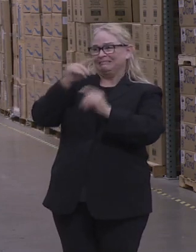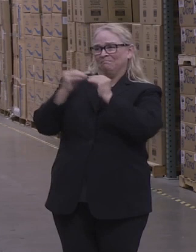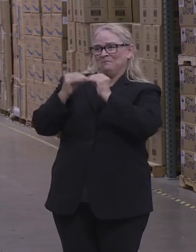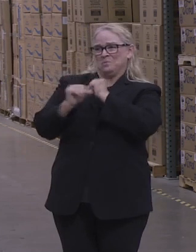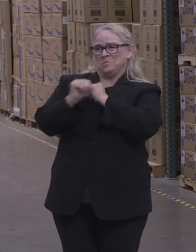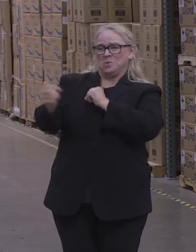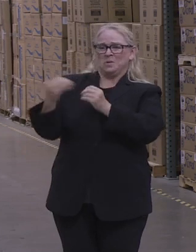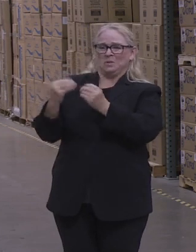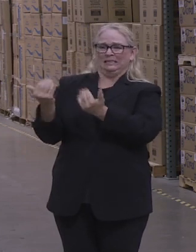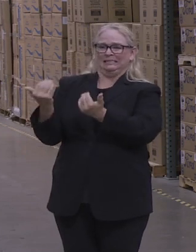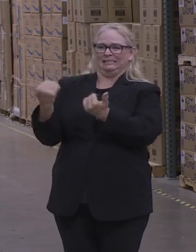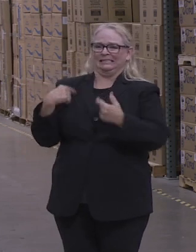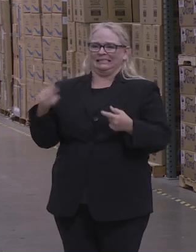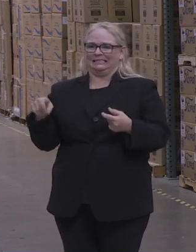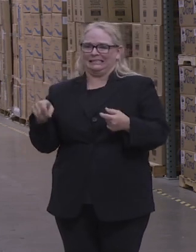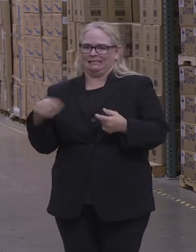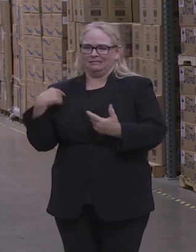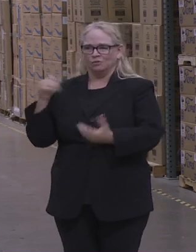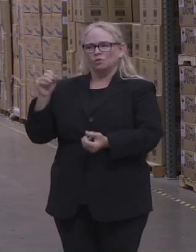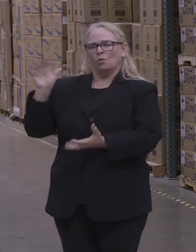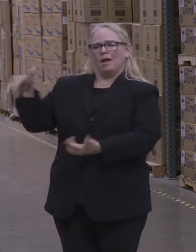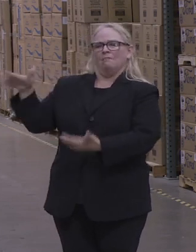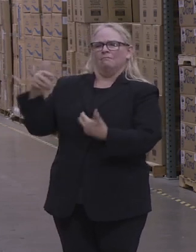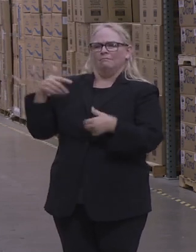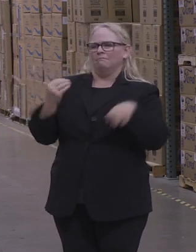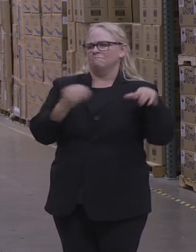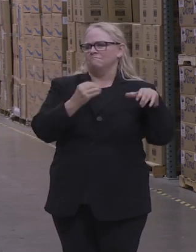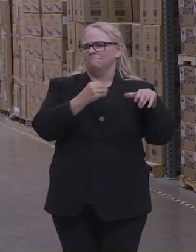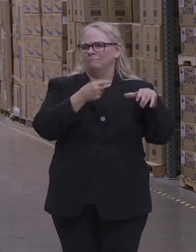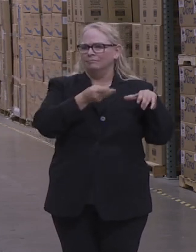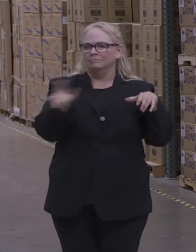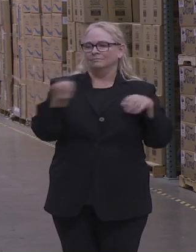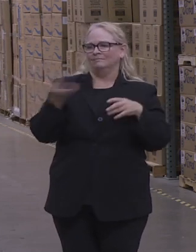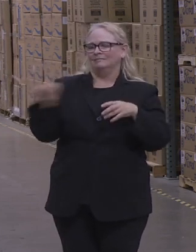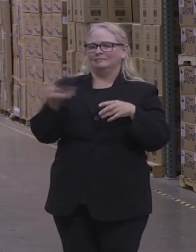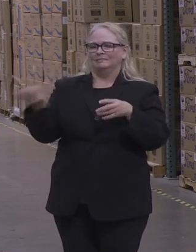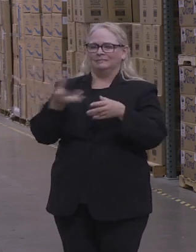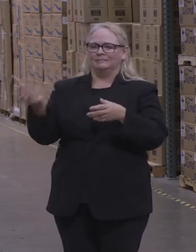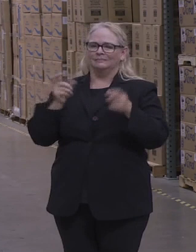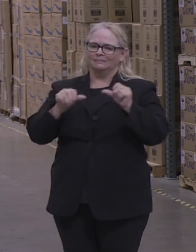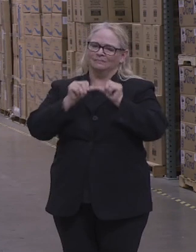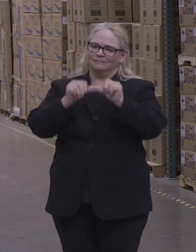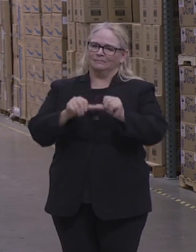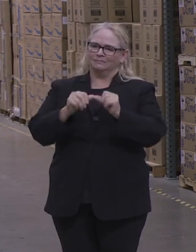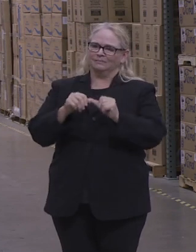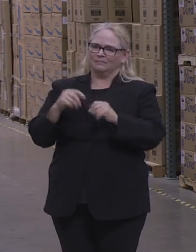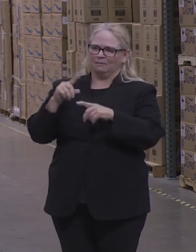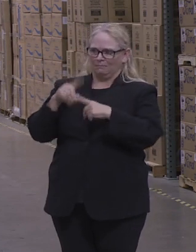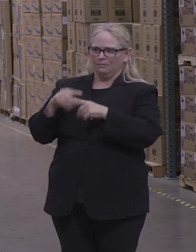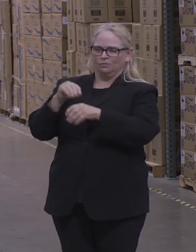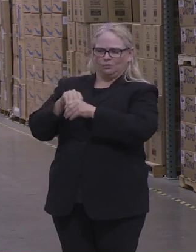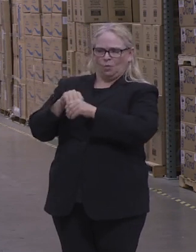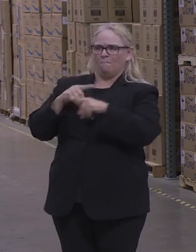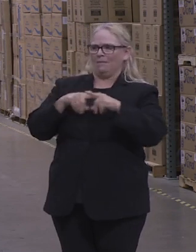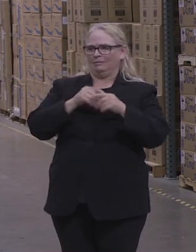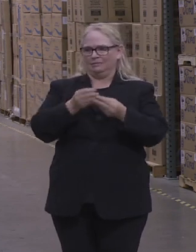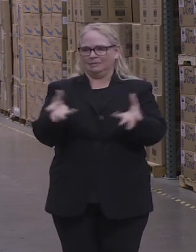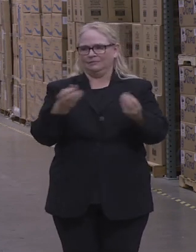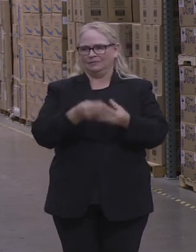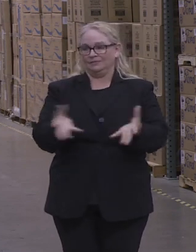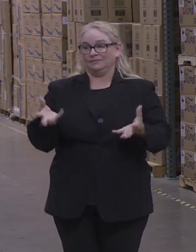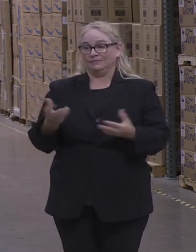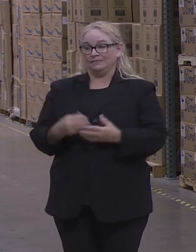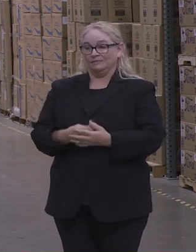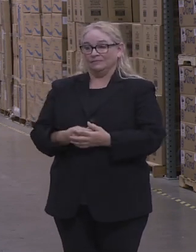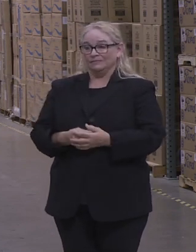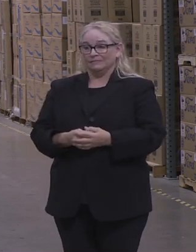even more masks. Again, I know there's a lot of numbers, forgive me, could be confusing, but when you're burning through 46